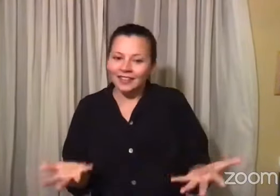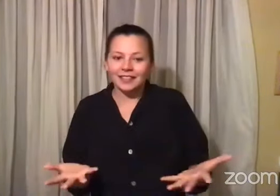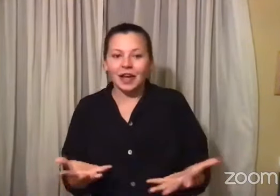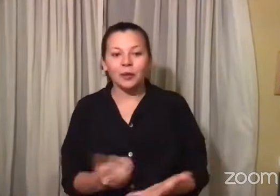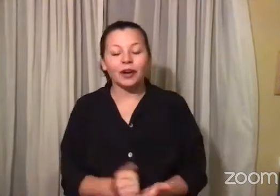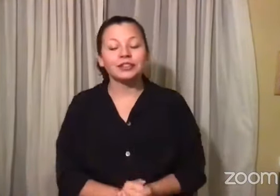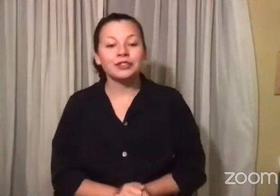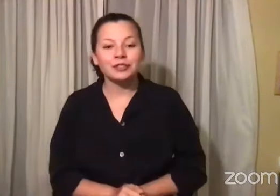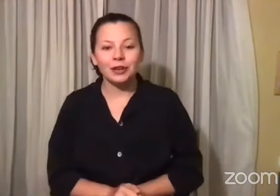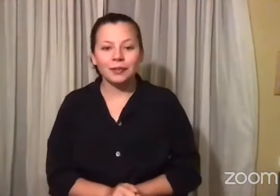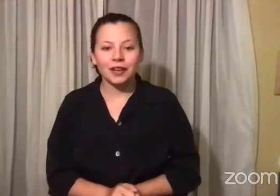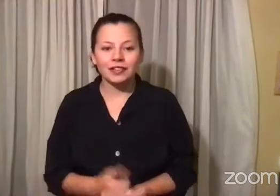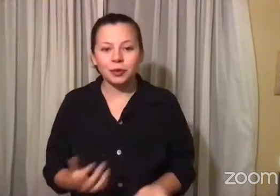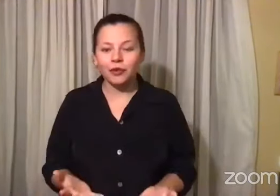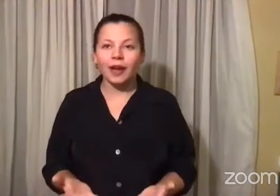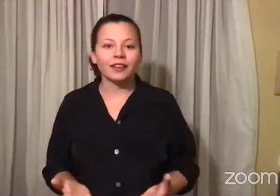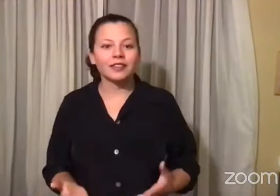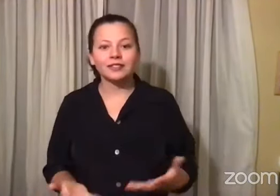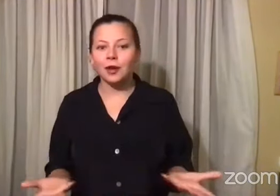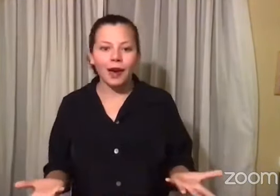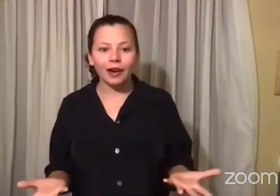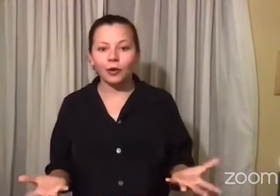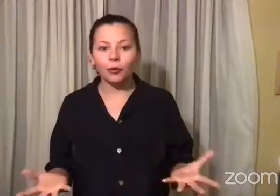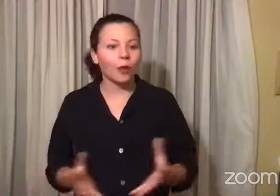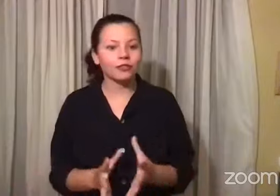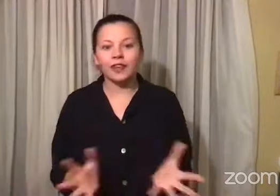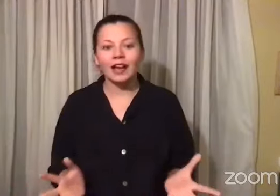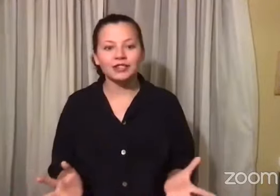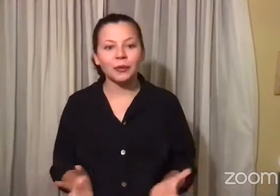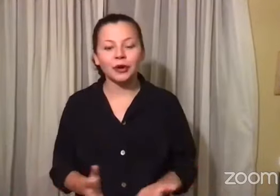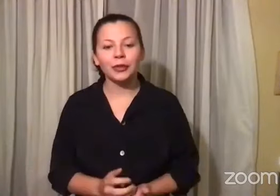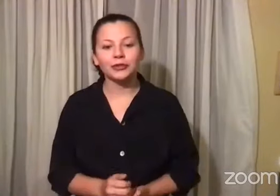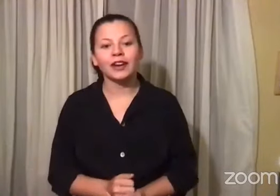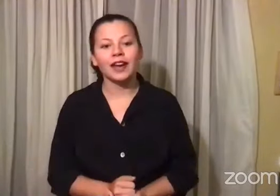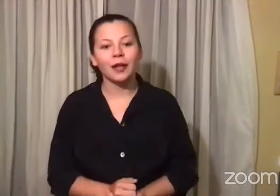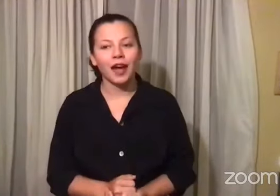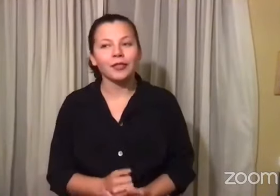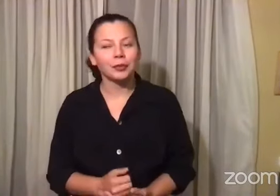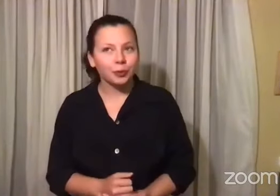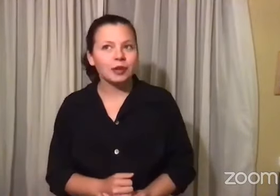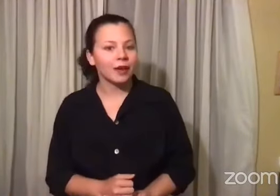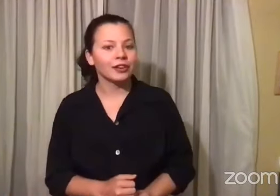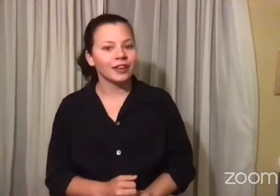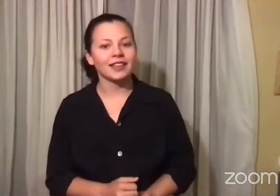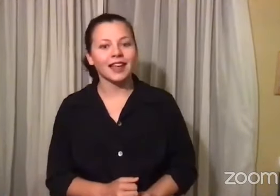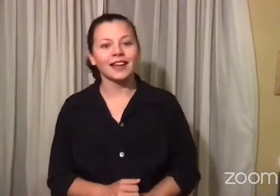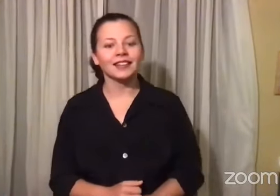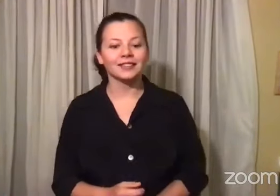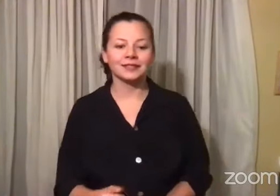I wanted to do this song because it will remind us, no matter what fiasco we're going through right now, that there will be better days ahead.